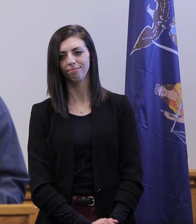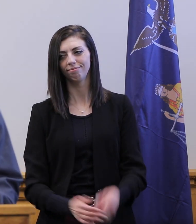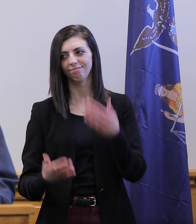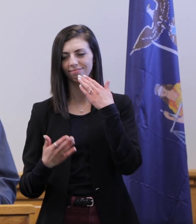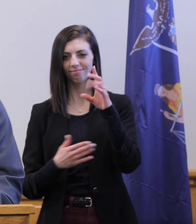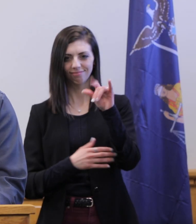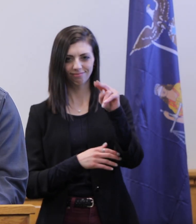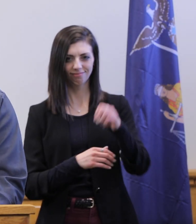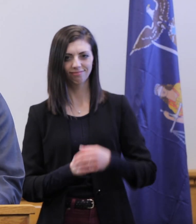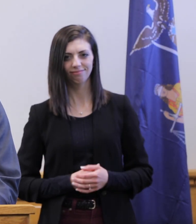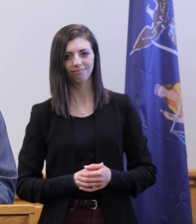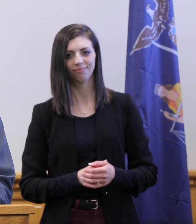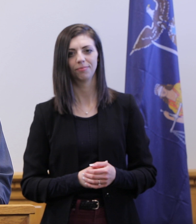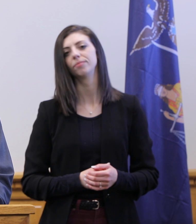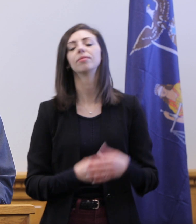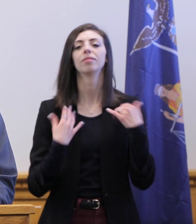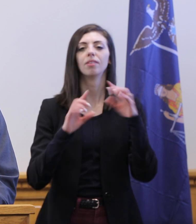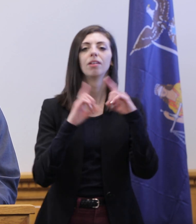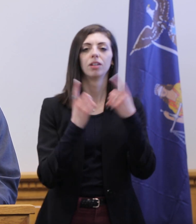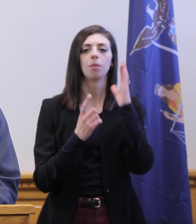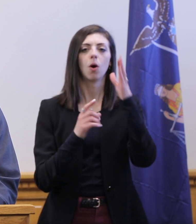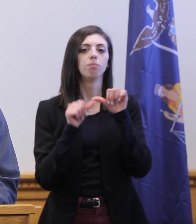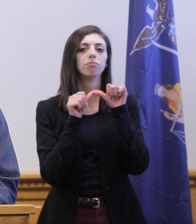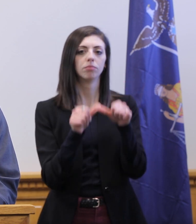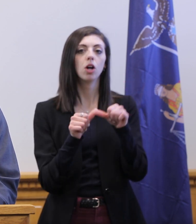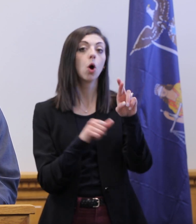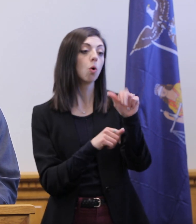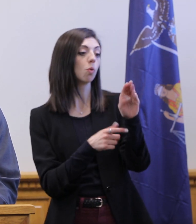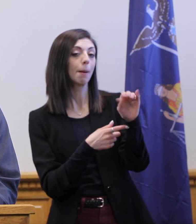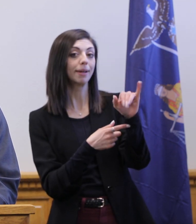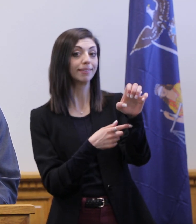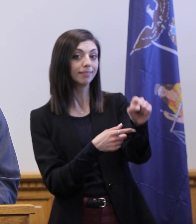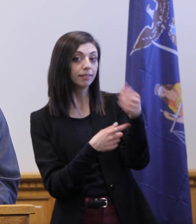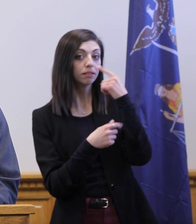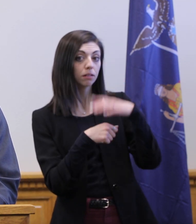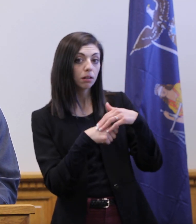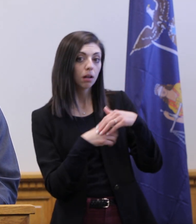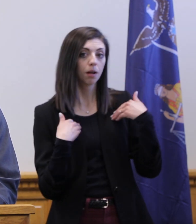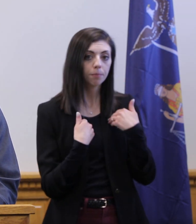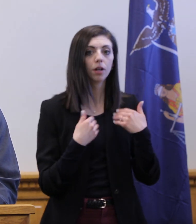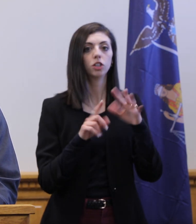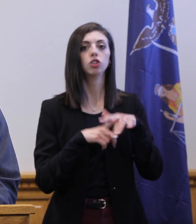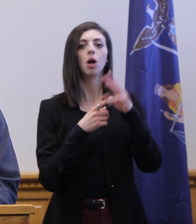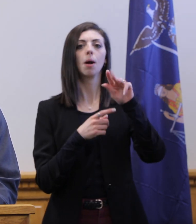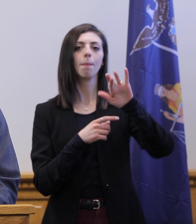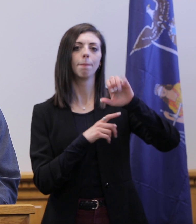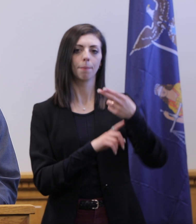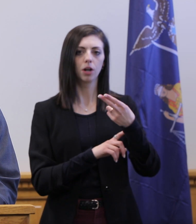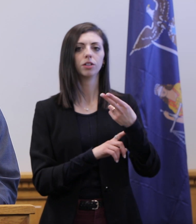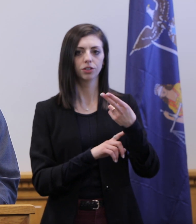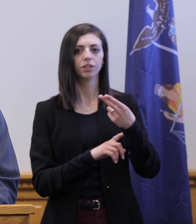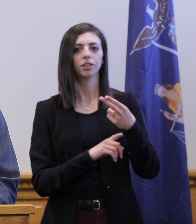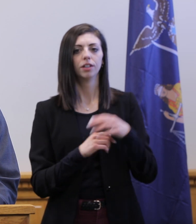Thank you, Diane. The health department will resume rabies clinics at the end of March, beginning March 31st in Scriba. There